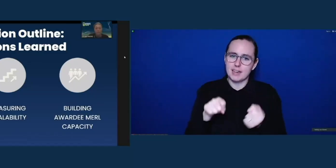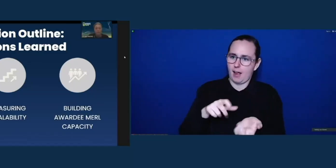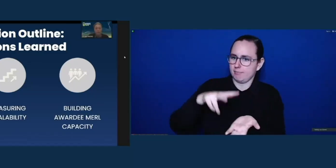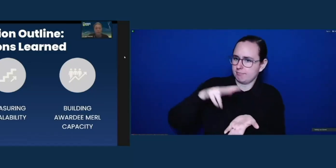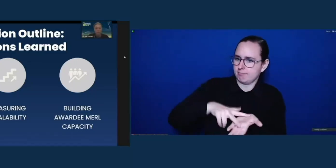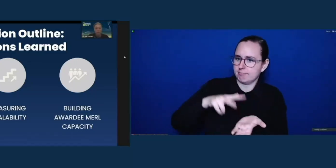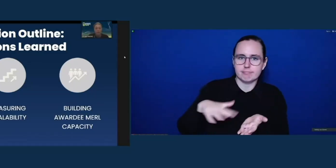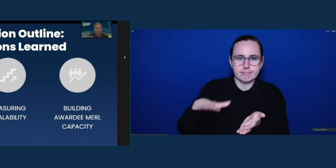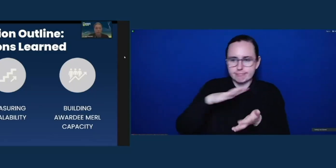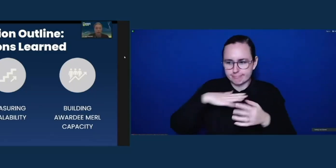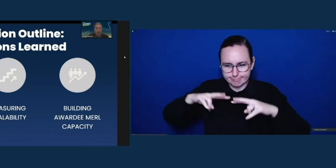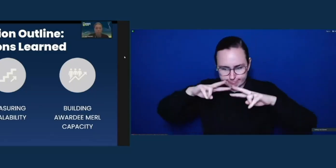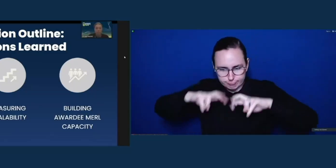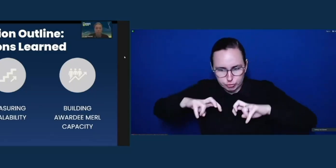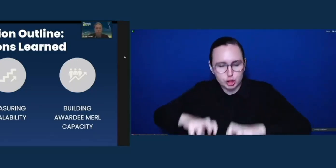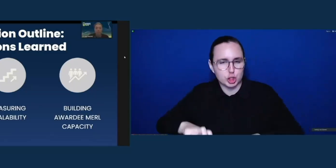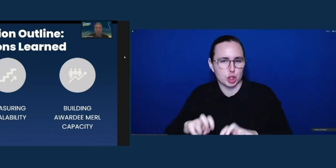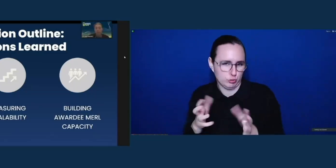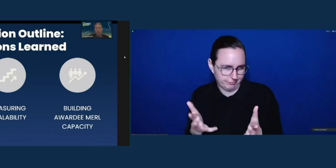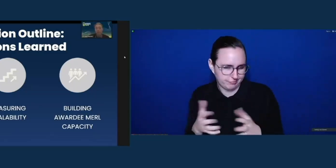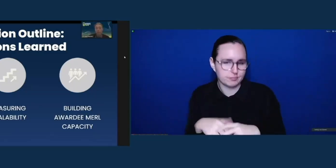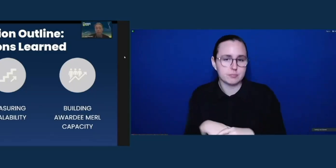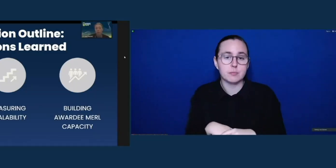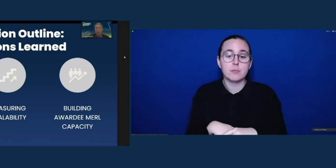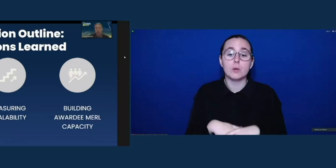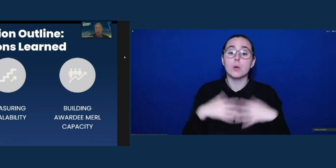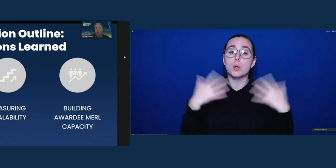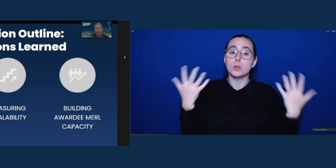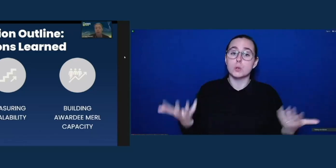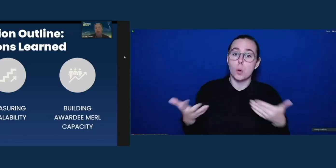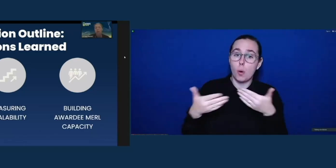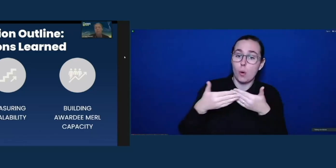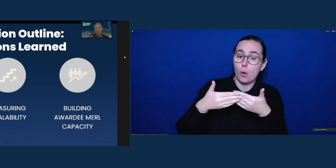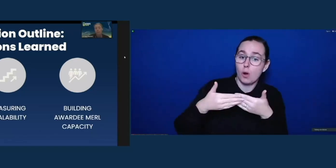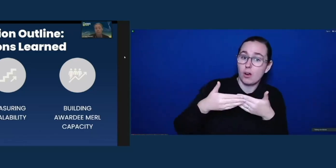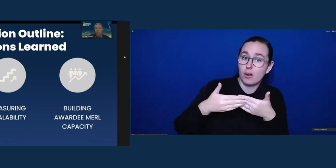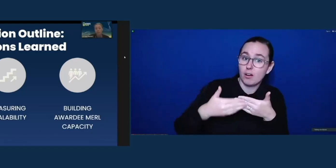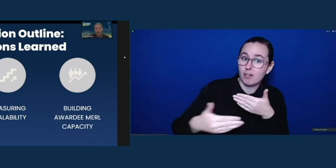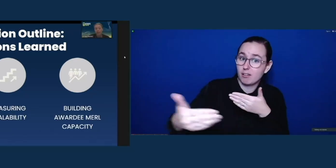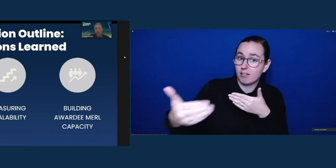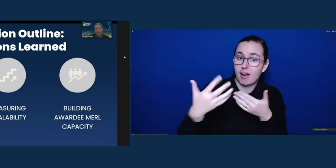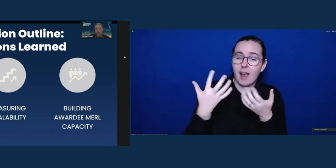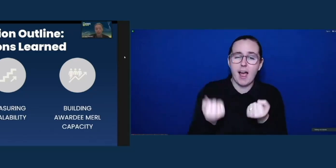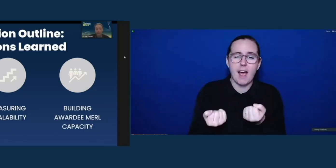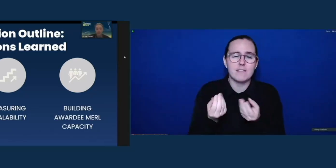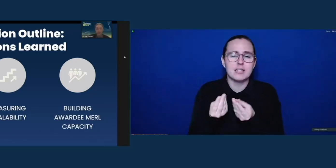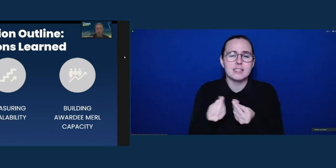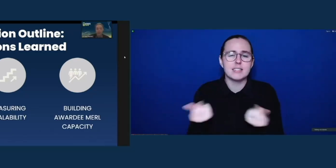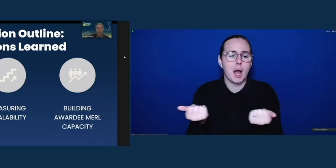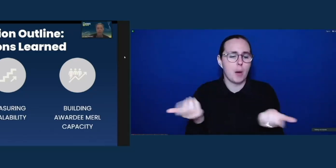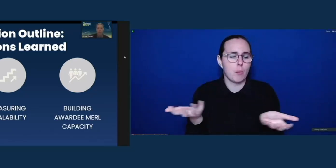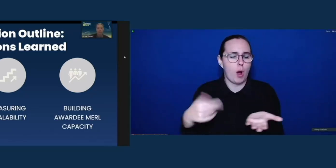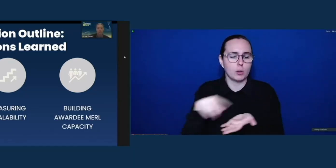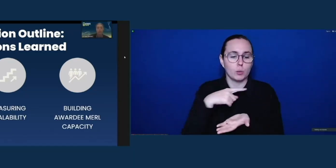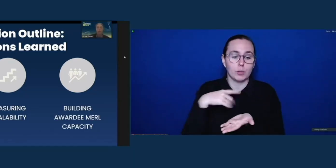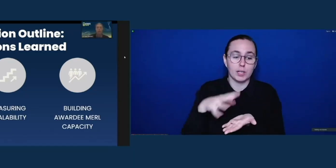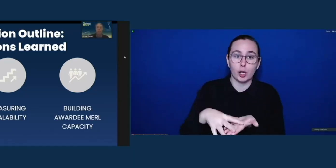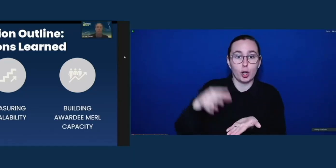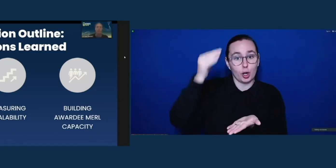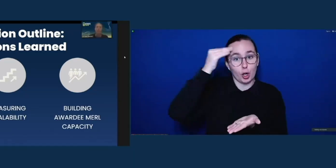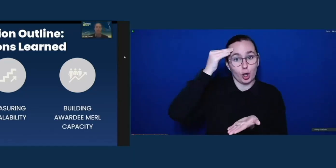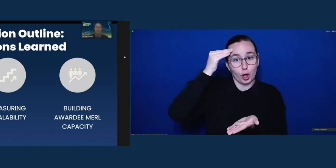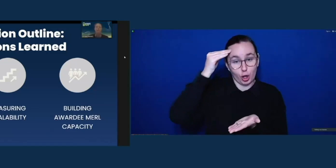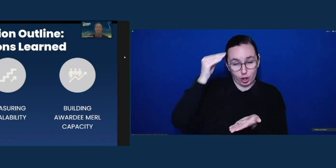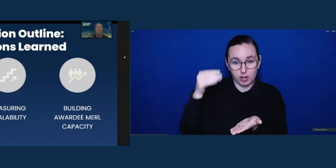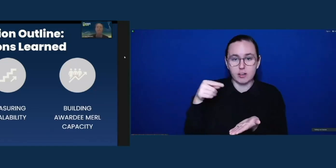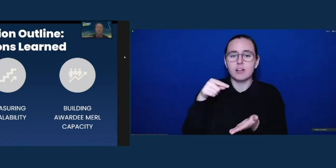to share some of the lessons learned about measuring reading and language outcomes for EdTech projects, some